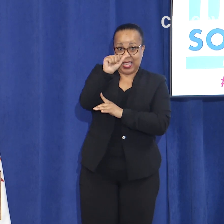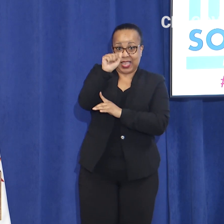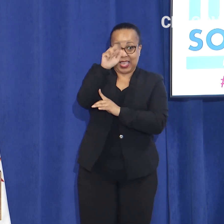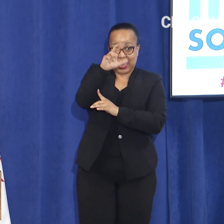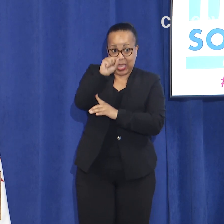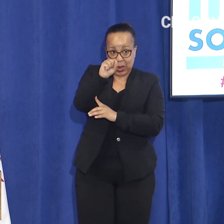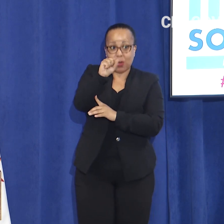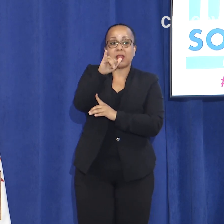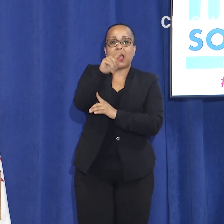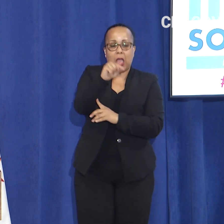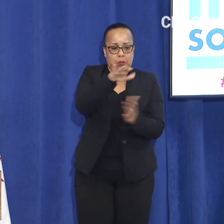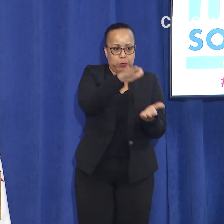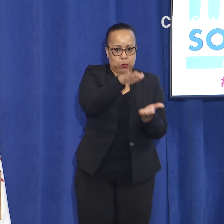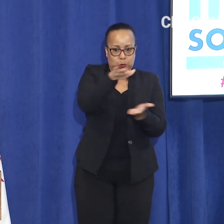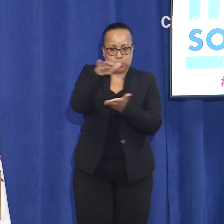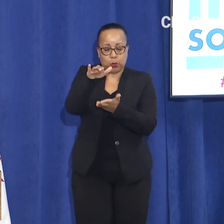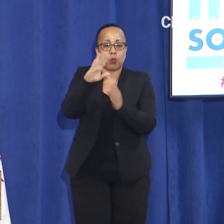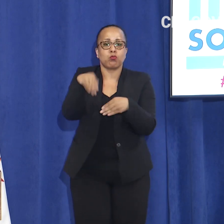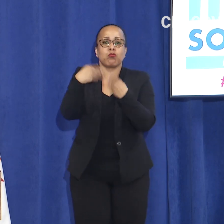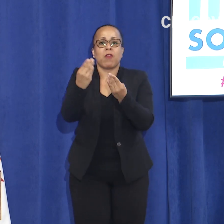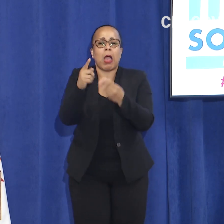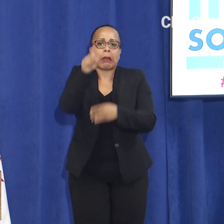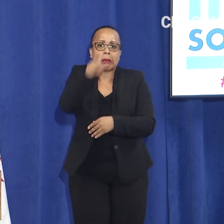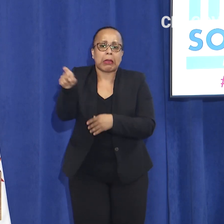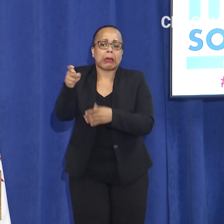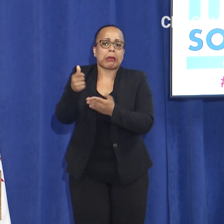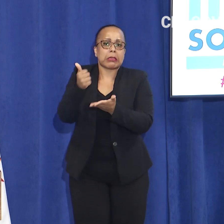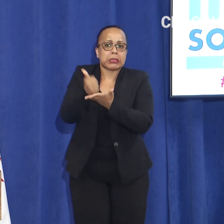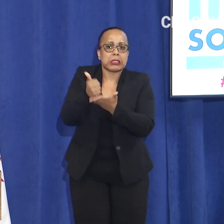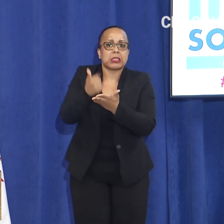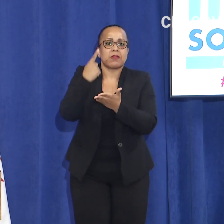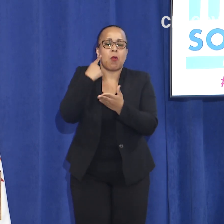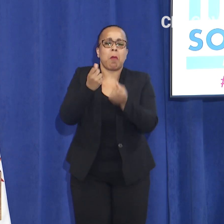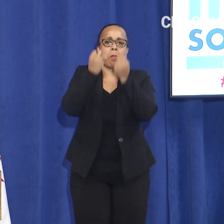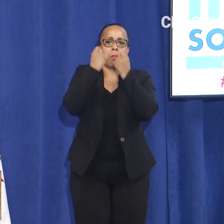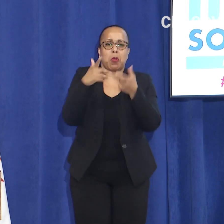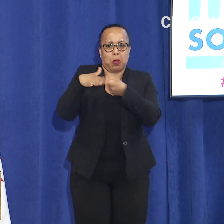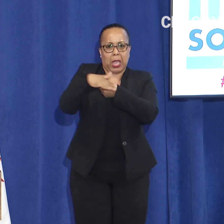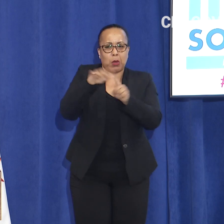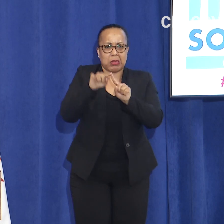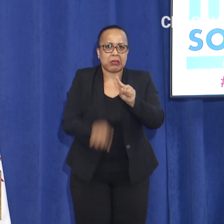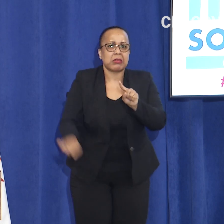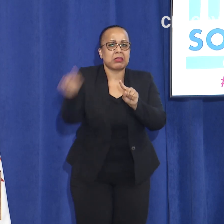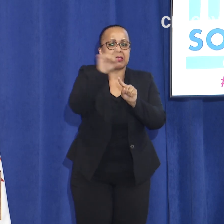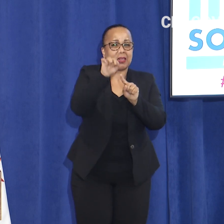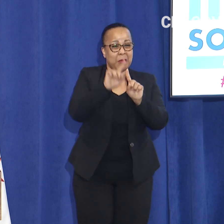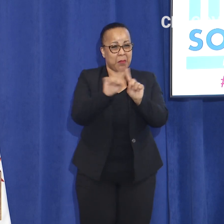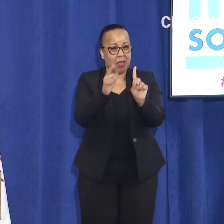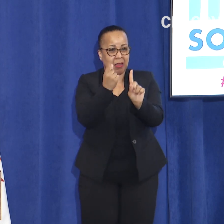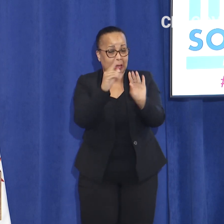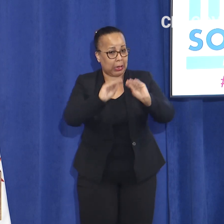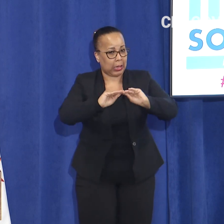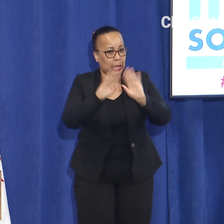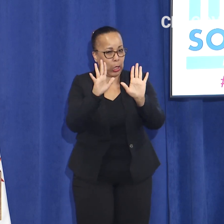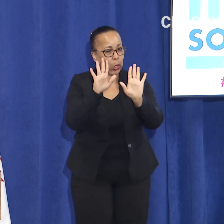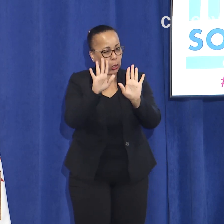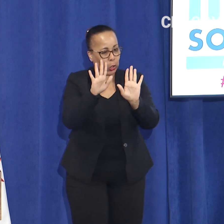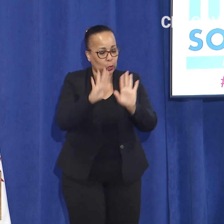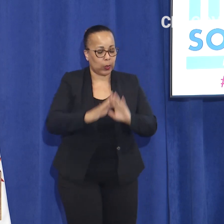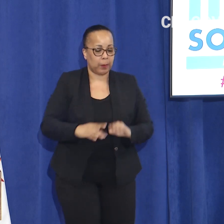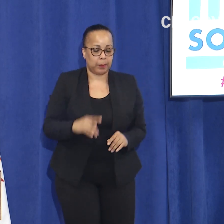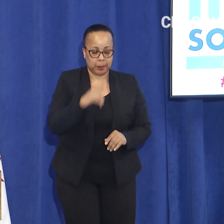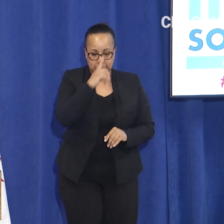provide needed assistance across multiple investment areas. But we have to be clear about